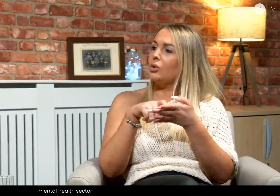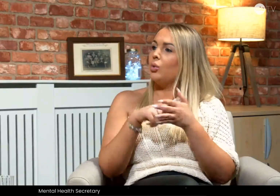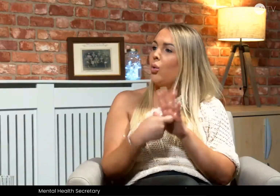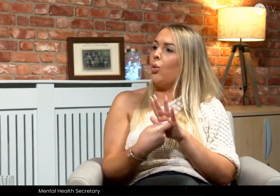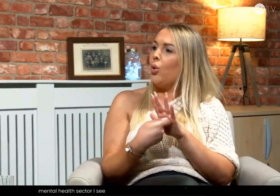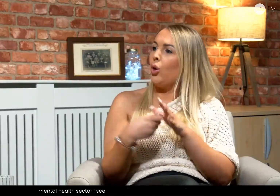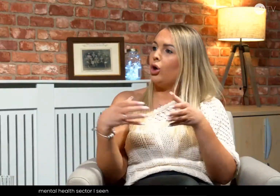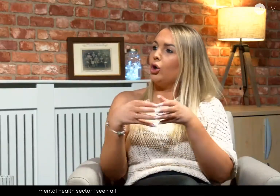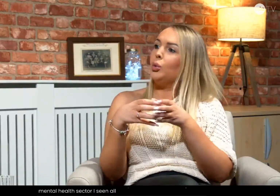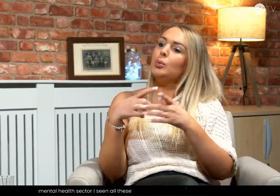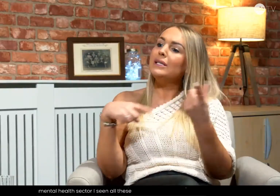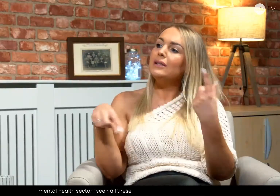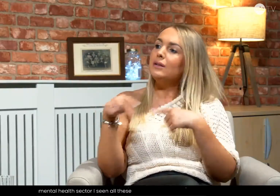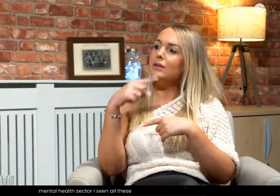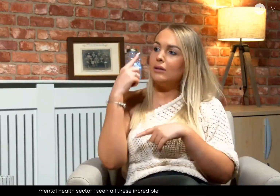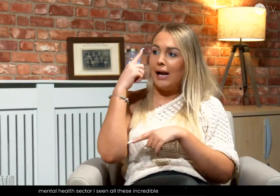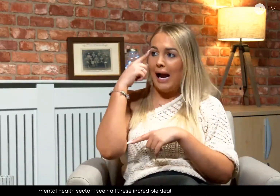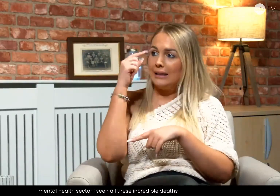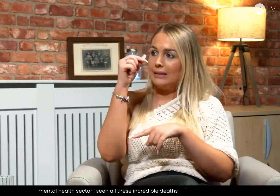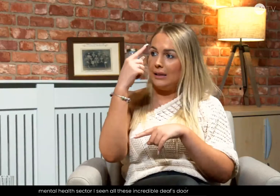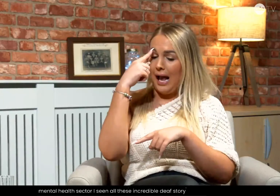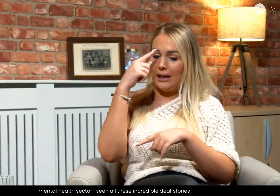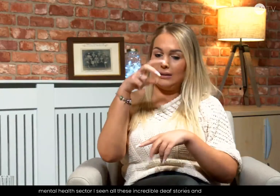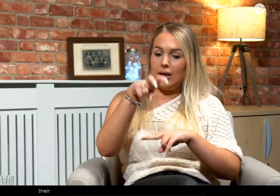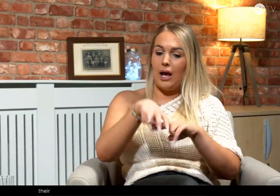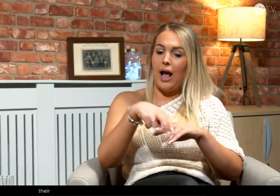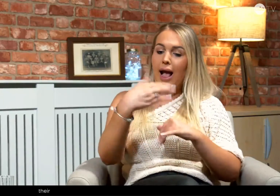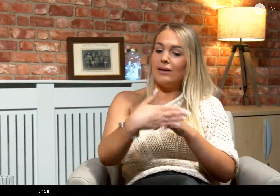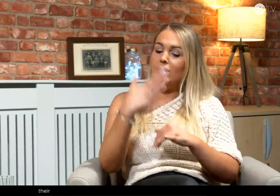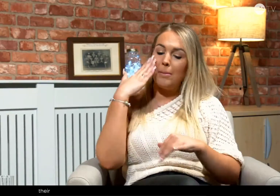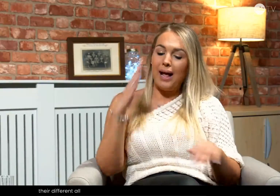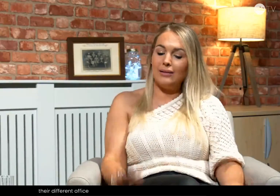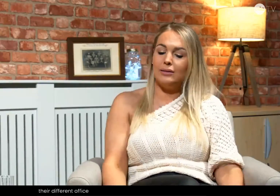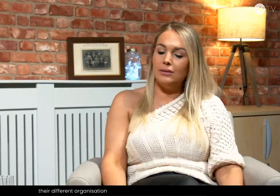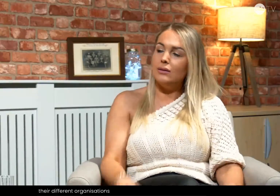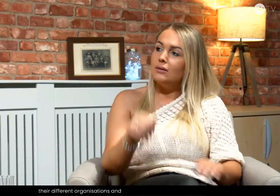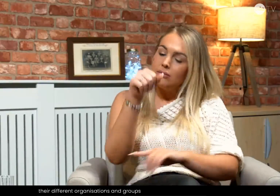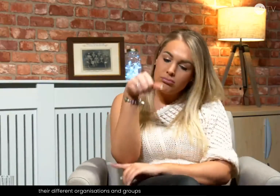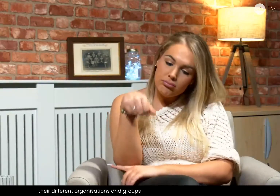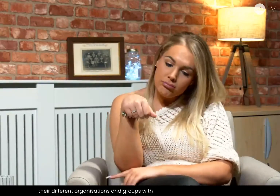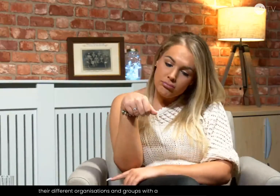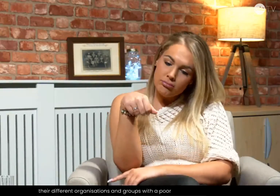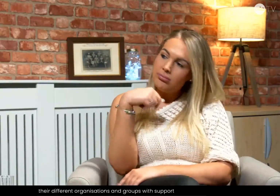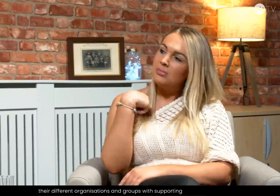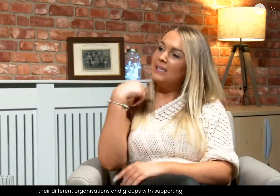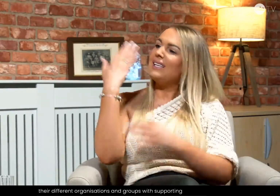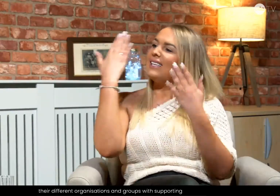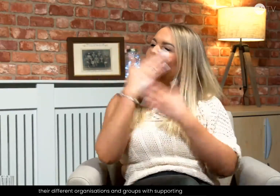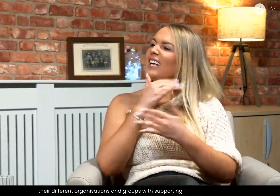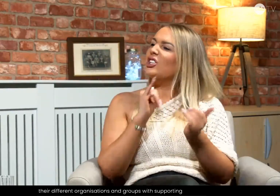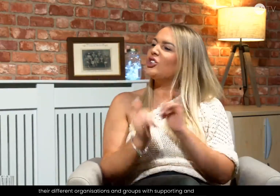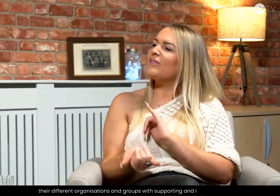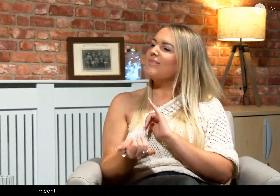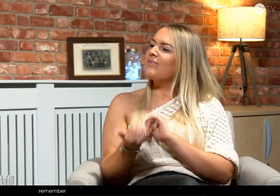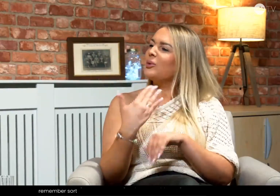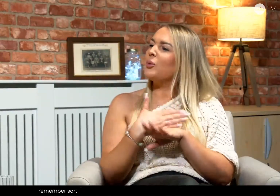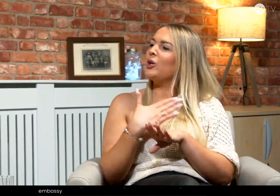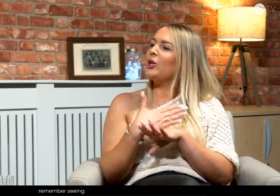deaf stories and their different organisations and groups that were supporting. And I remember sort of seeing maybe somebody who sat at the end of the